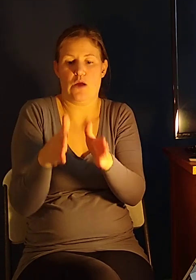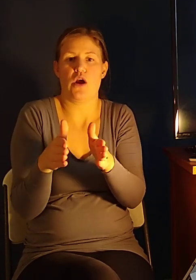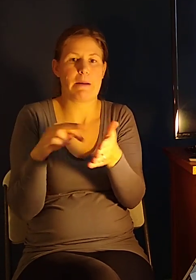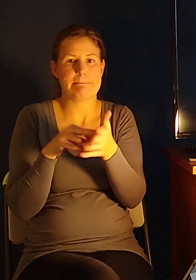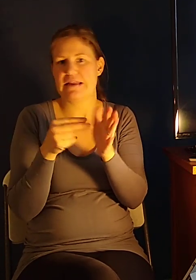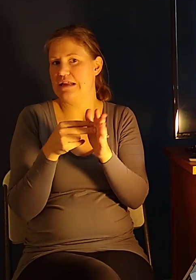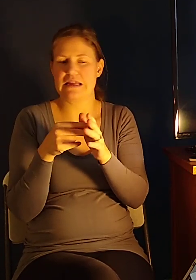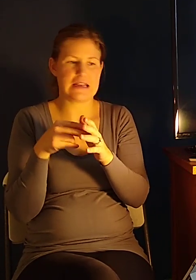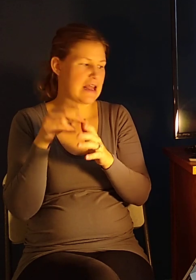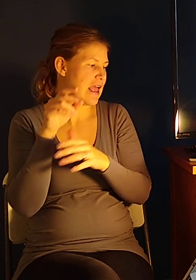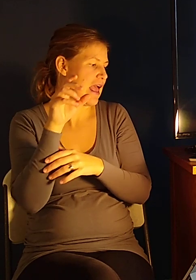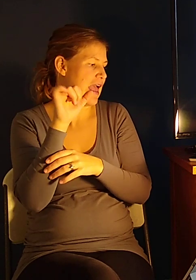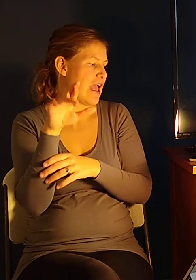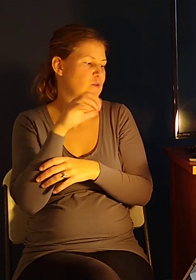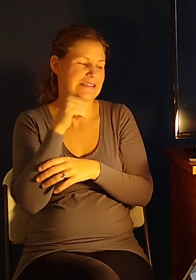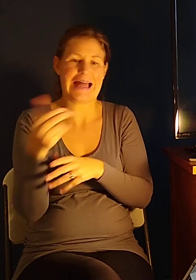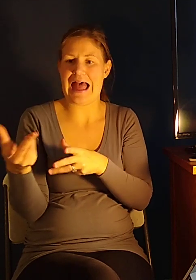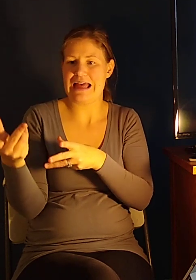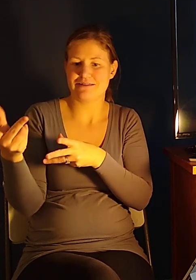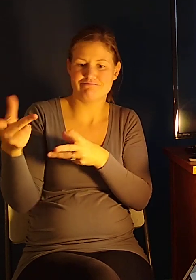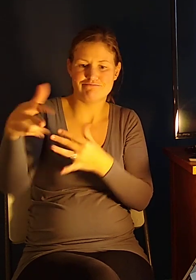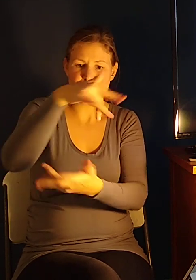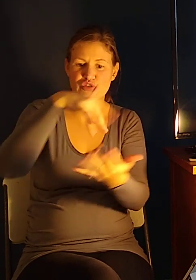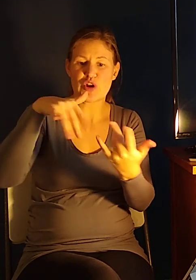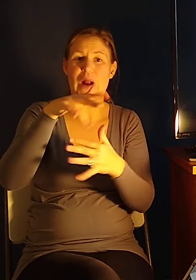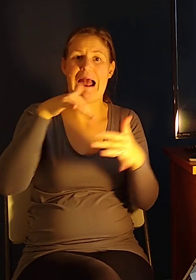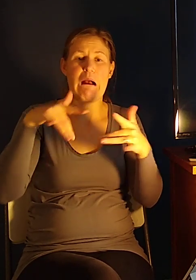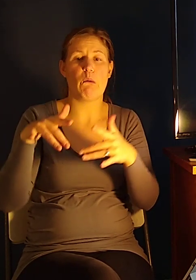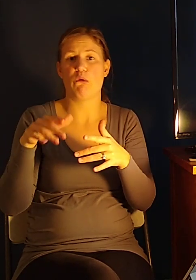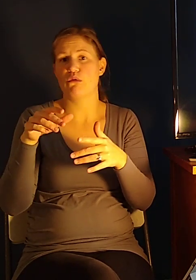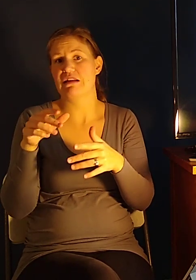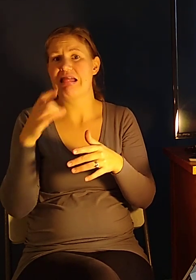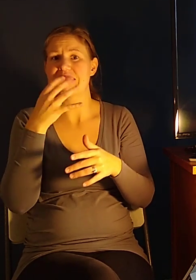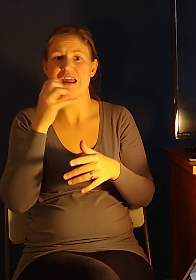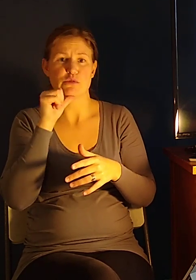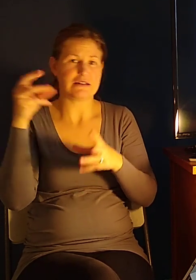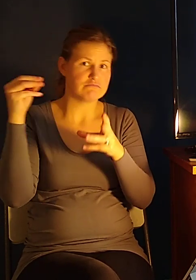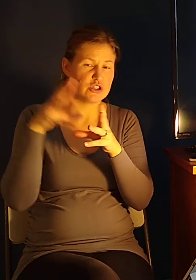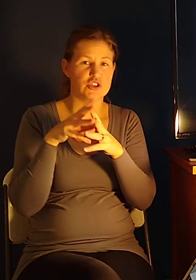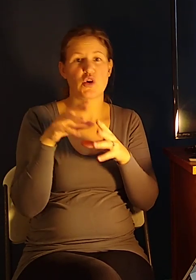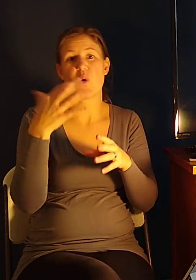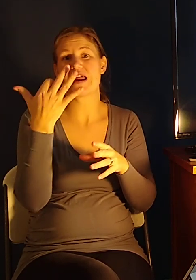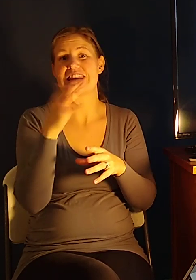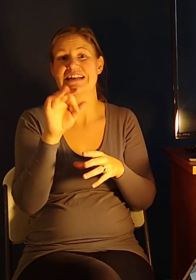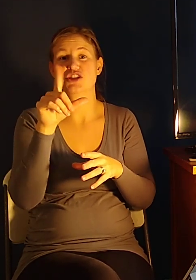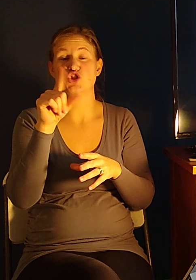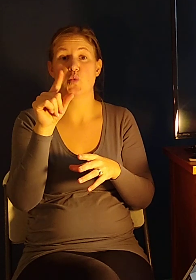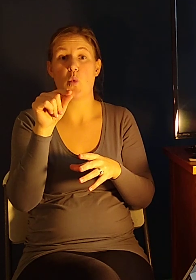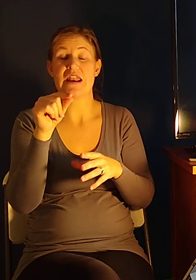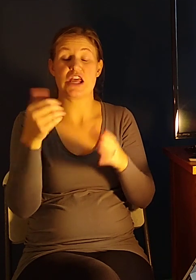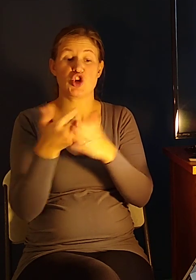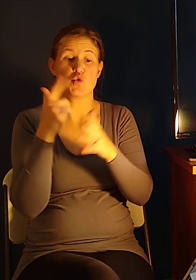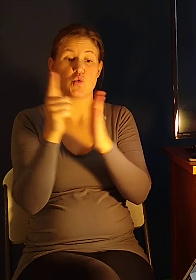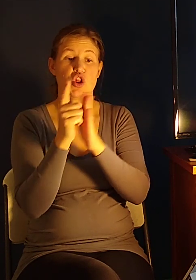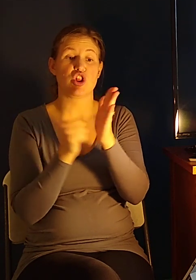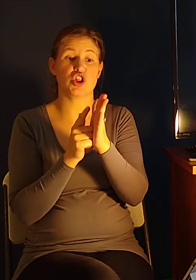air coming in, there was no light coming in. So by the 1920s, a new law required architects to tear their